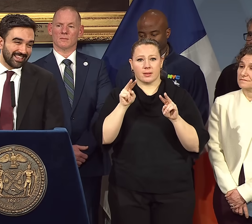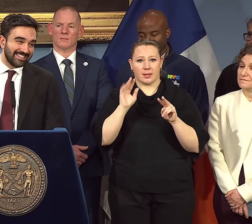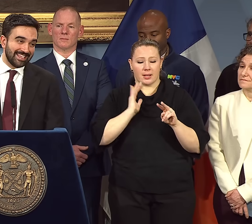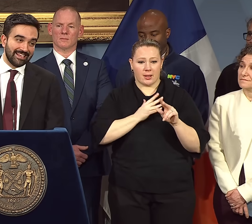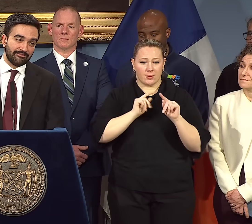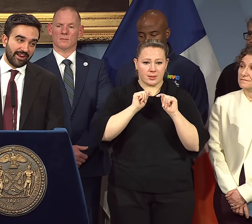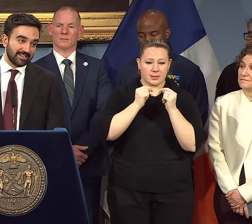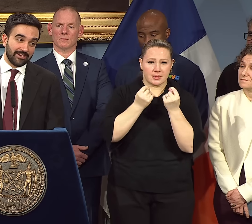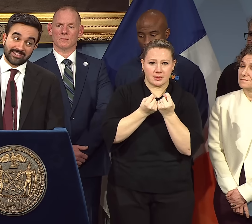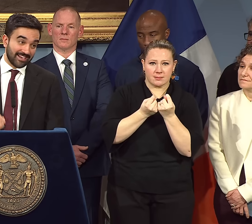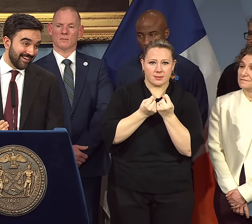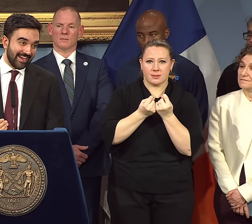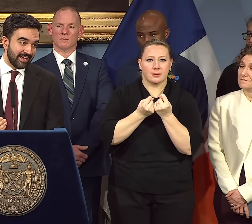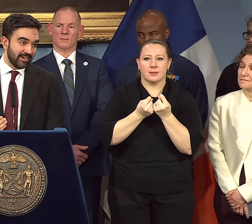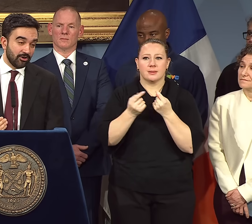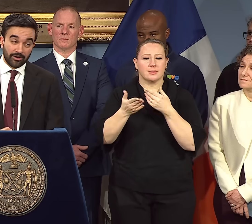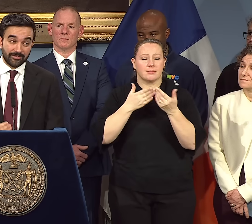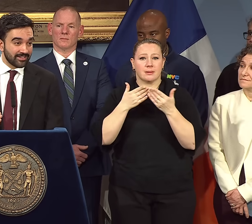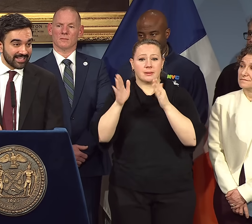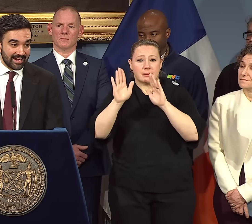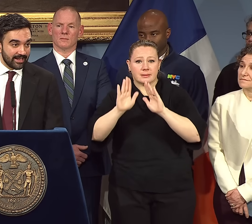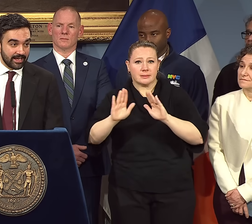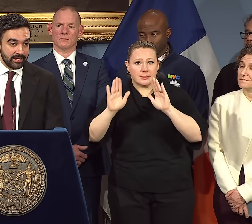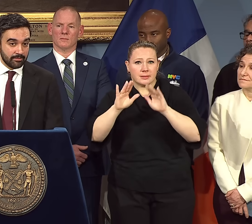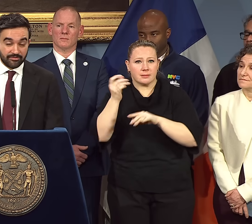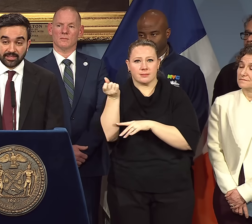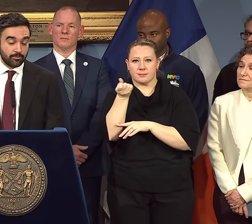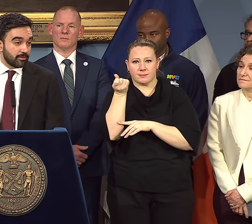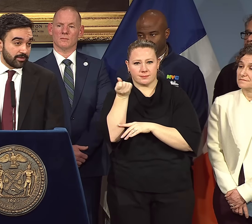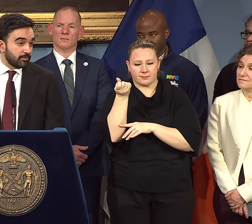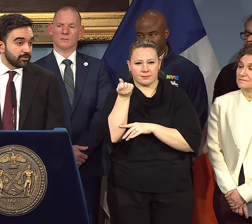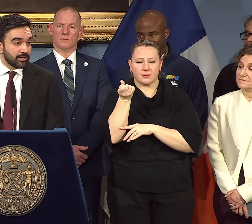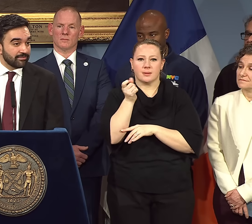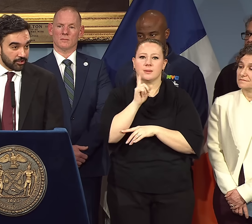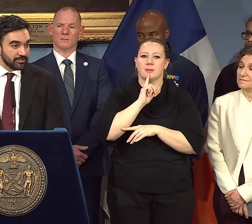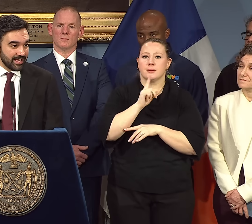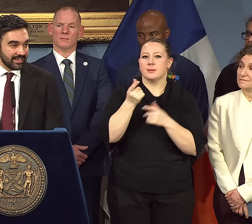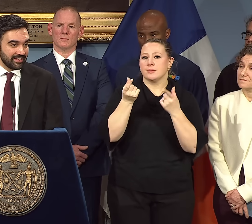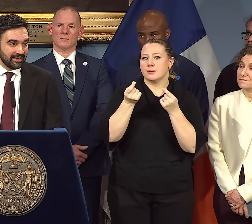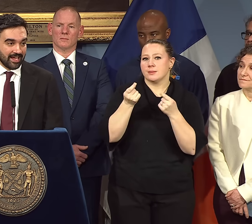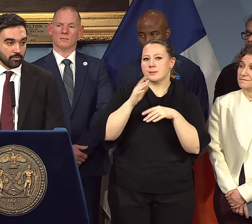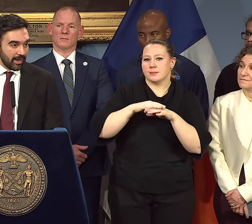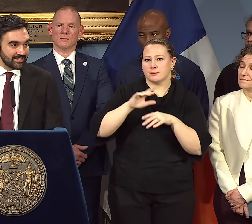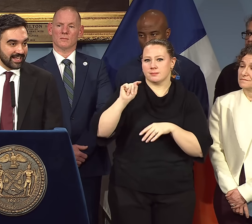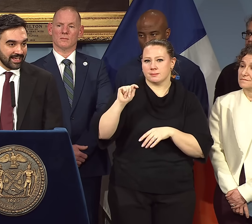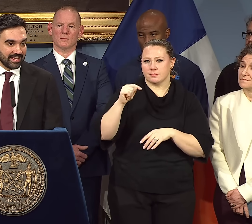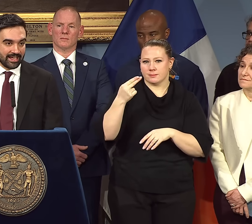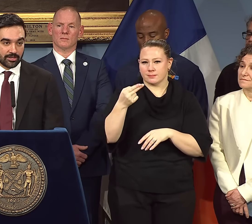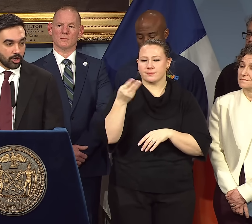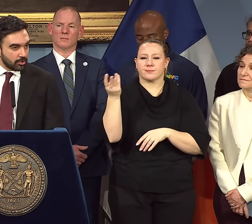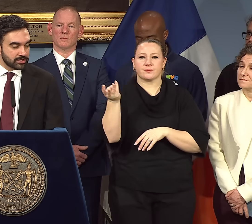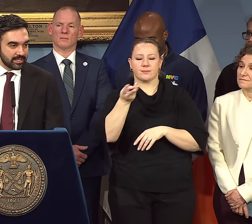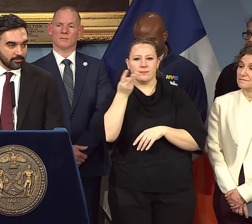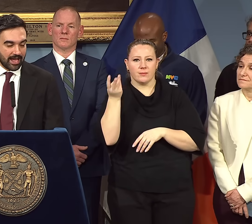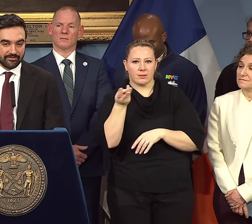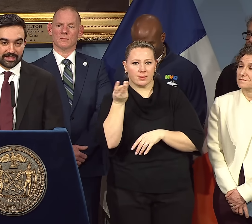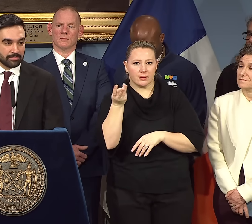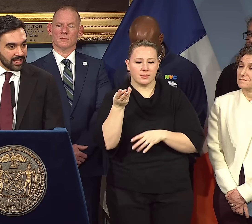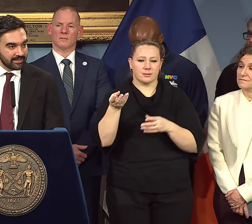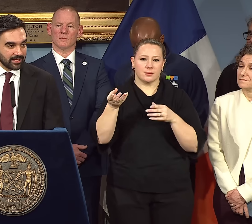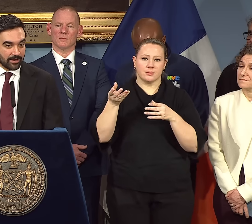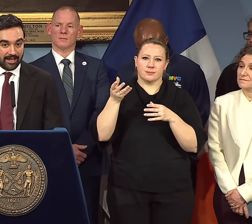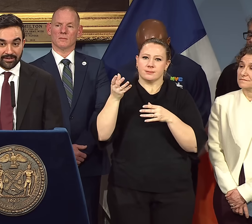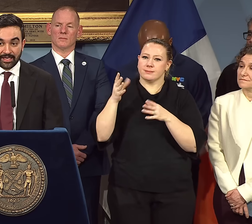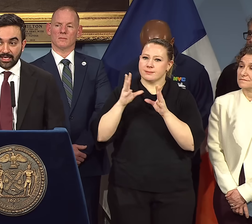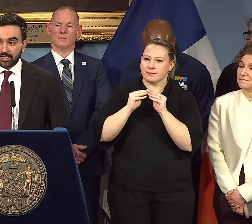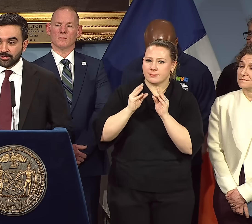not what they did, frankly, on Sunday or even on Saturday, but frankly, what they were doing on Thursday and Wednesday, the calls that they were having, the